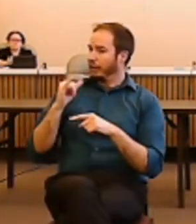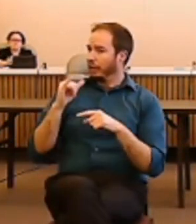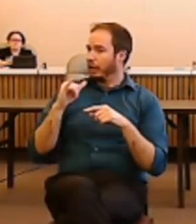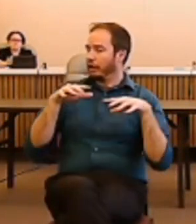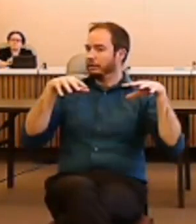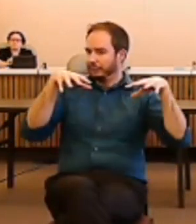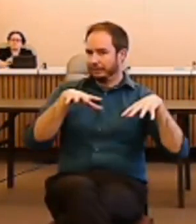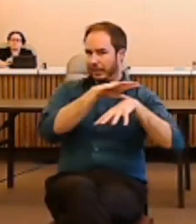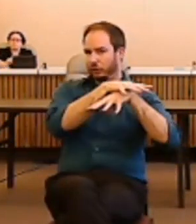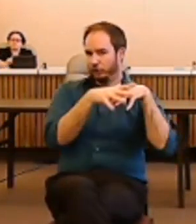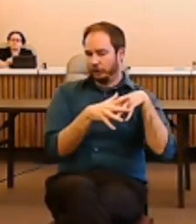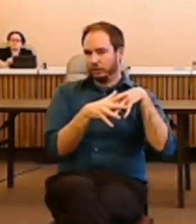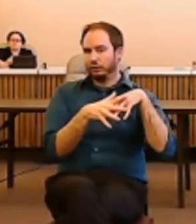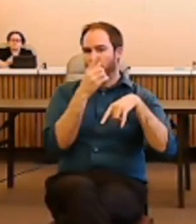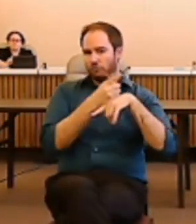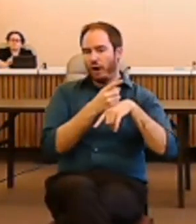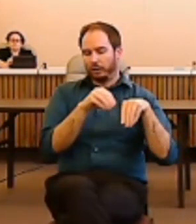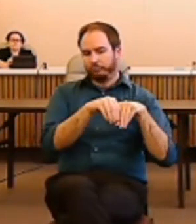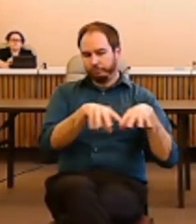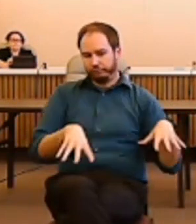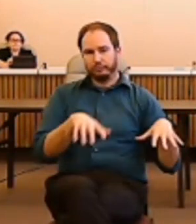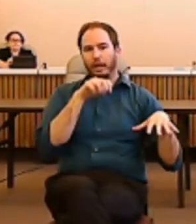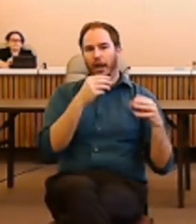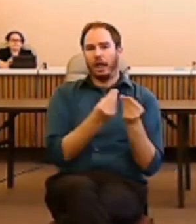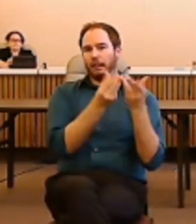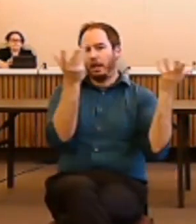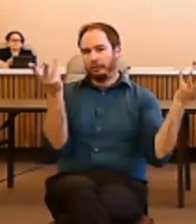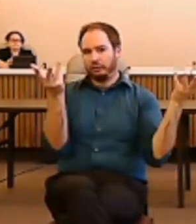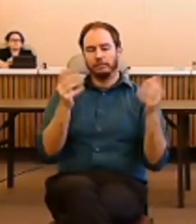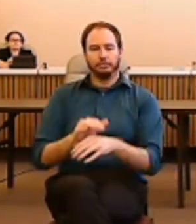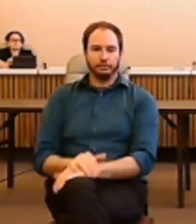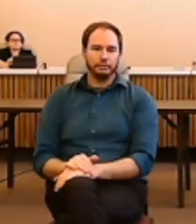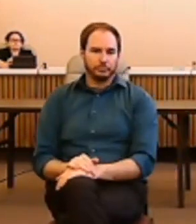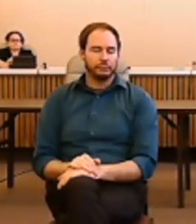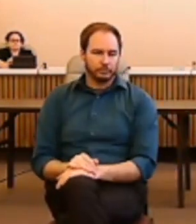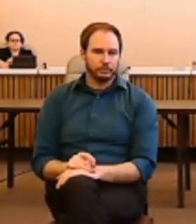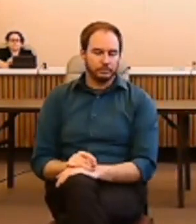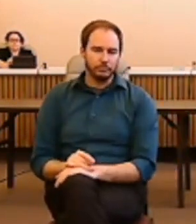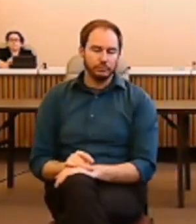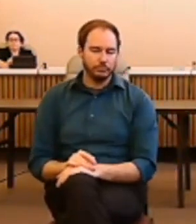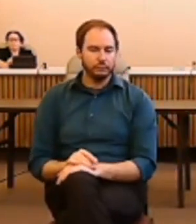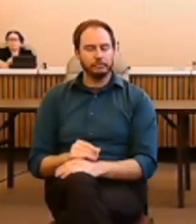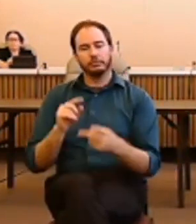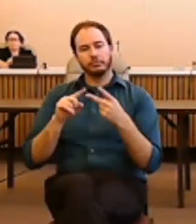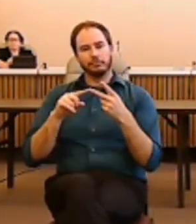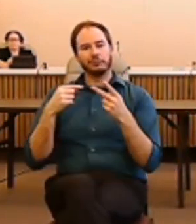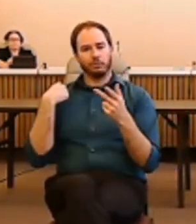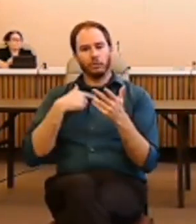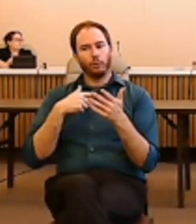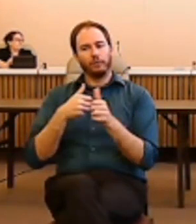facing? Shielded, Correct, exactly. yeah. Yep, they will be. Yeah, and again, we've passed the dark